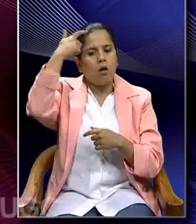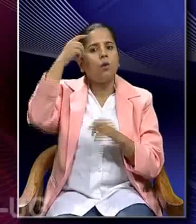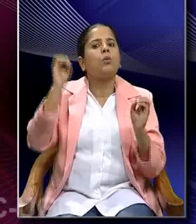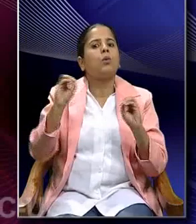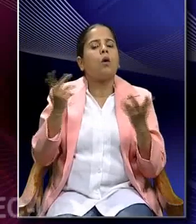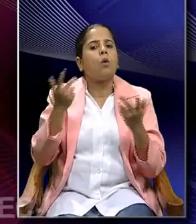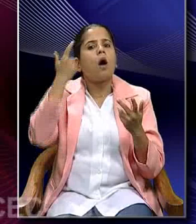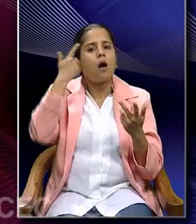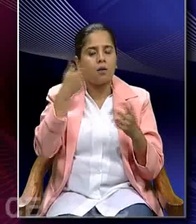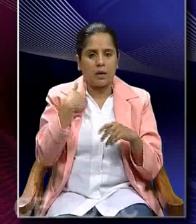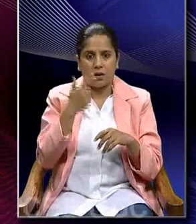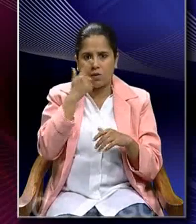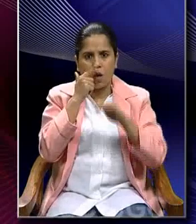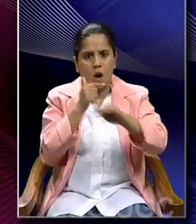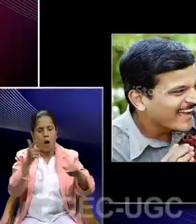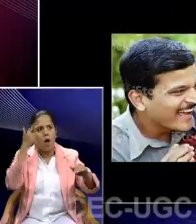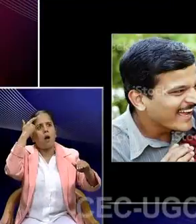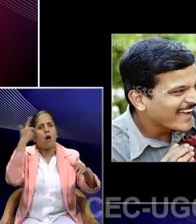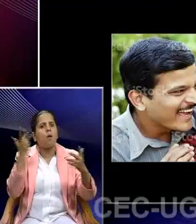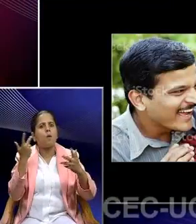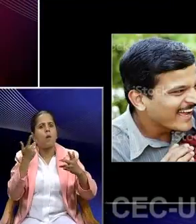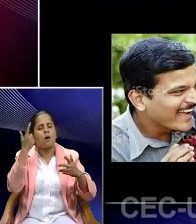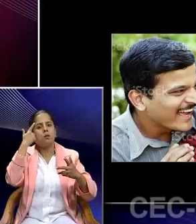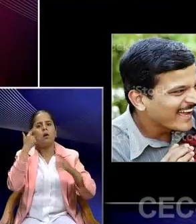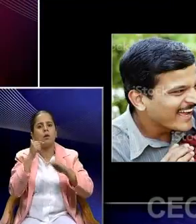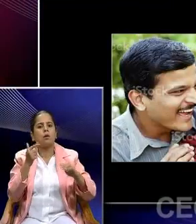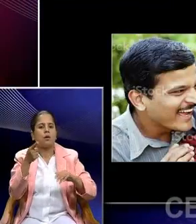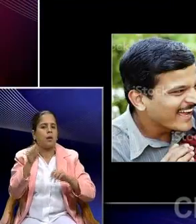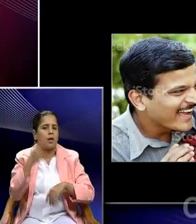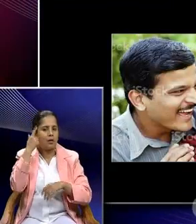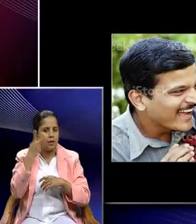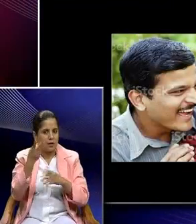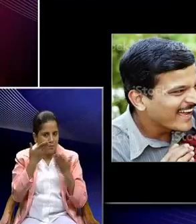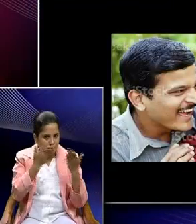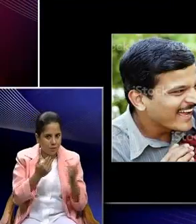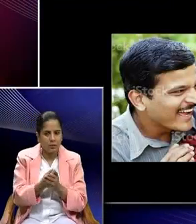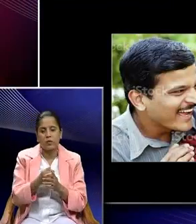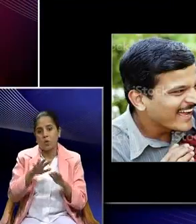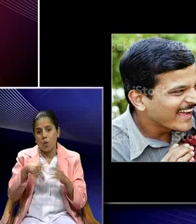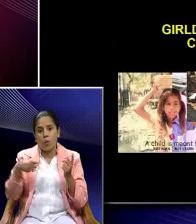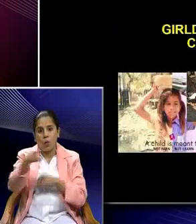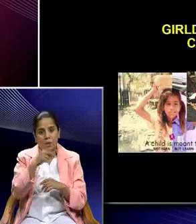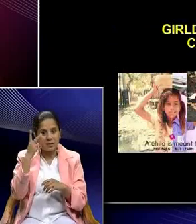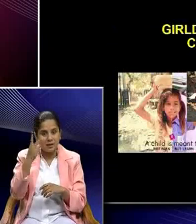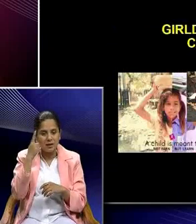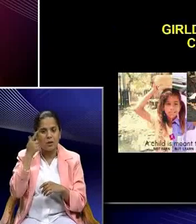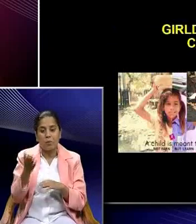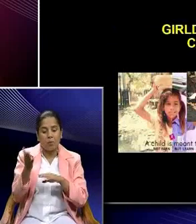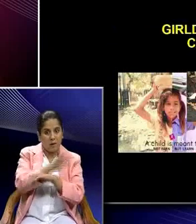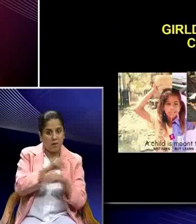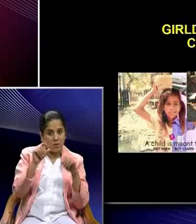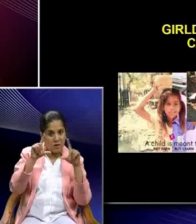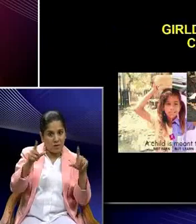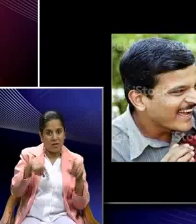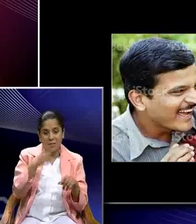say girl child, so what do I think of? So you can think of this, or you can think of the earlier one about